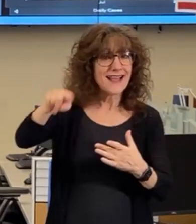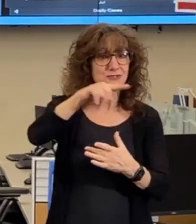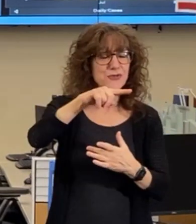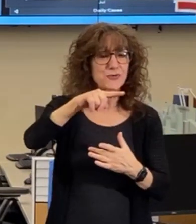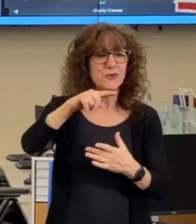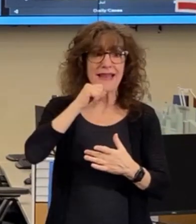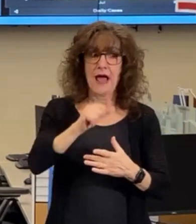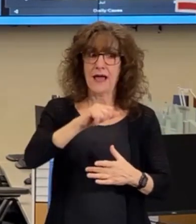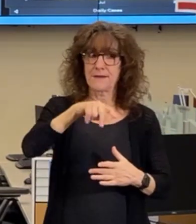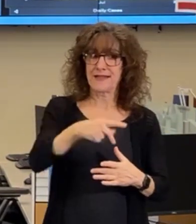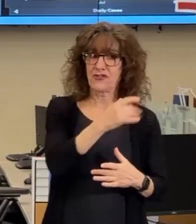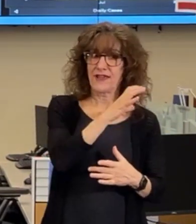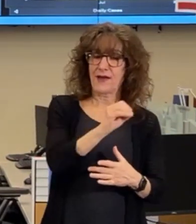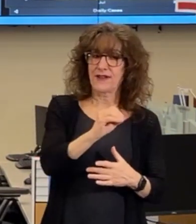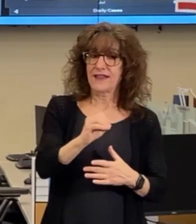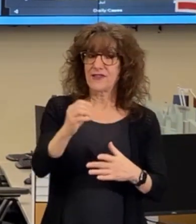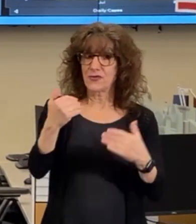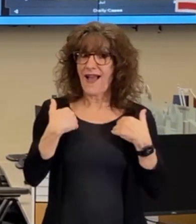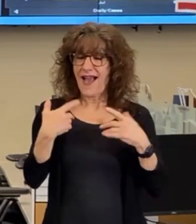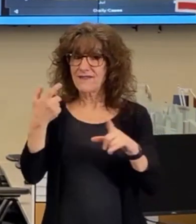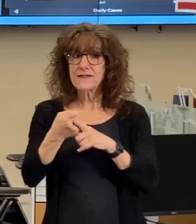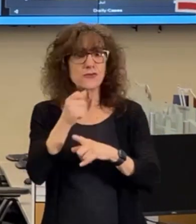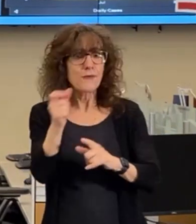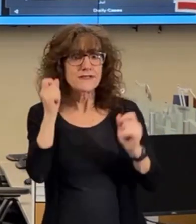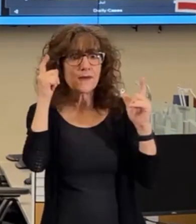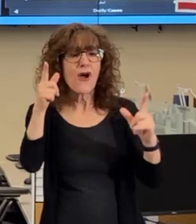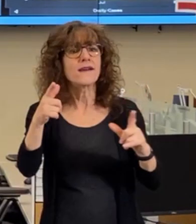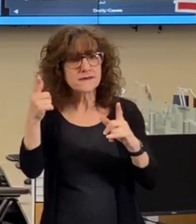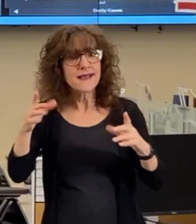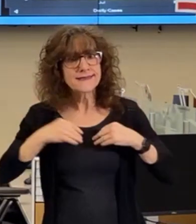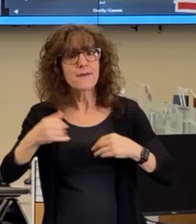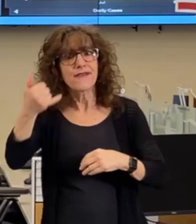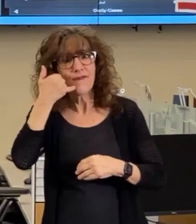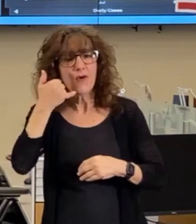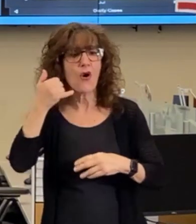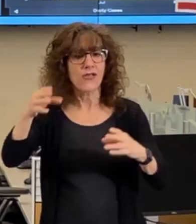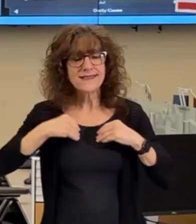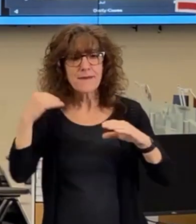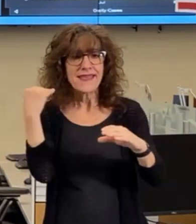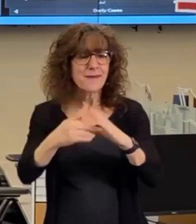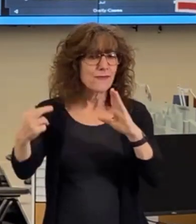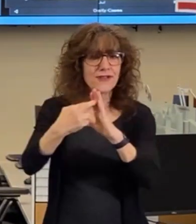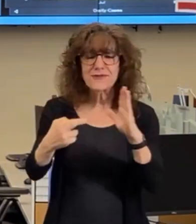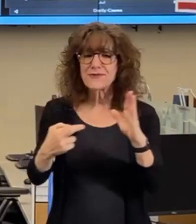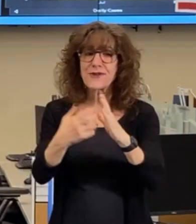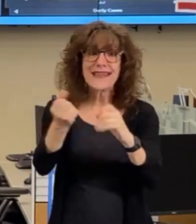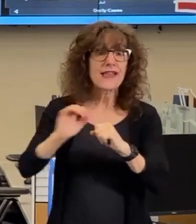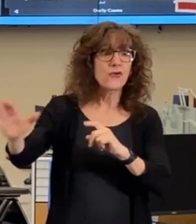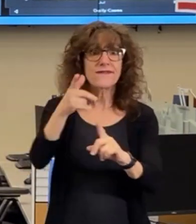other than the county to get vaccinated, don't be surprised. Take the call, take the email, sign up, get